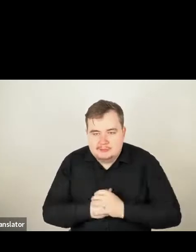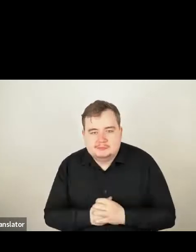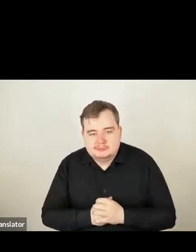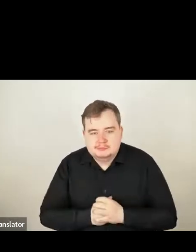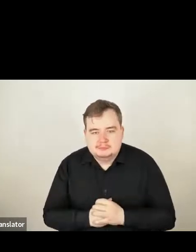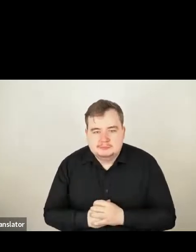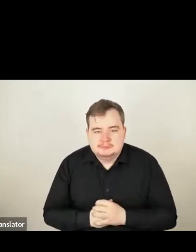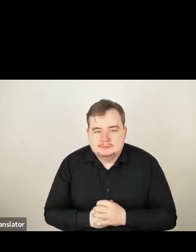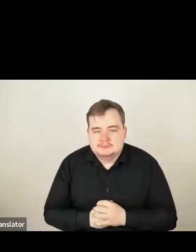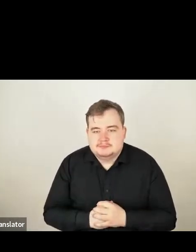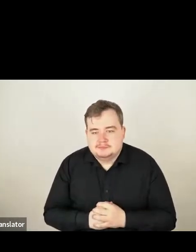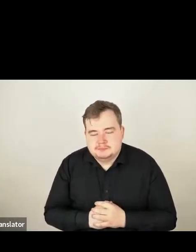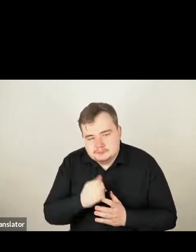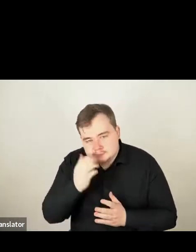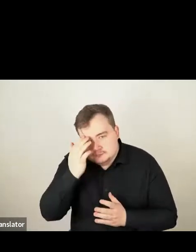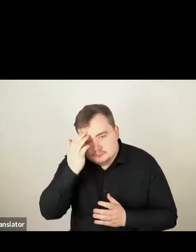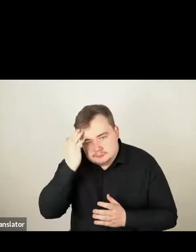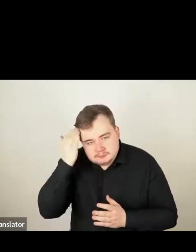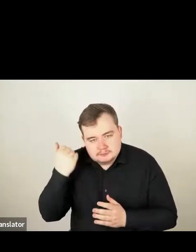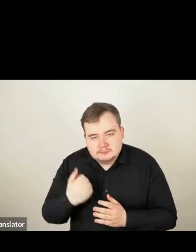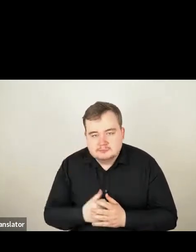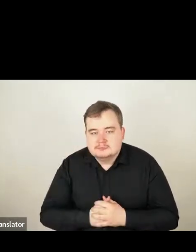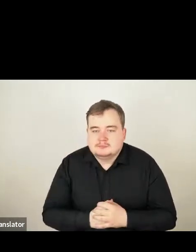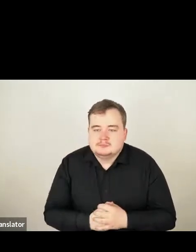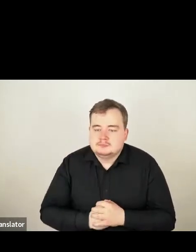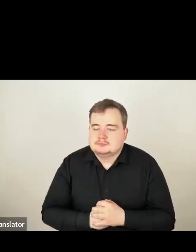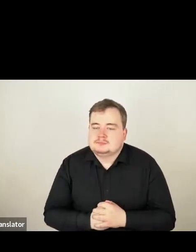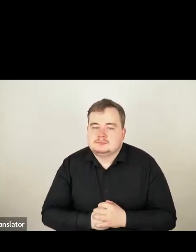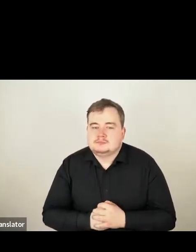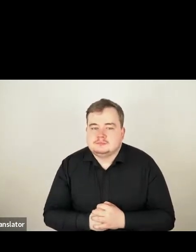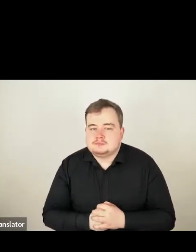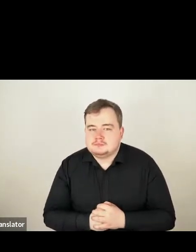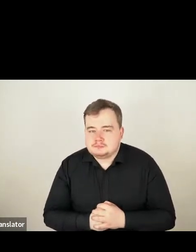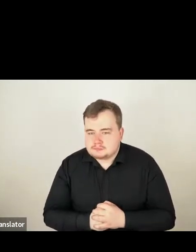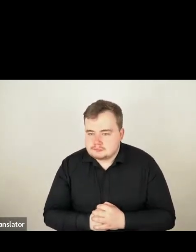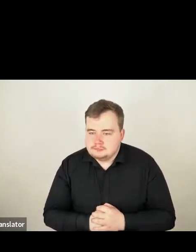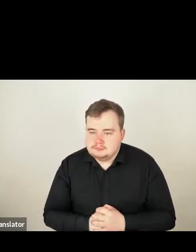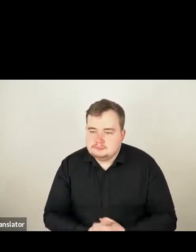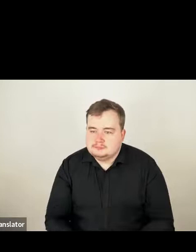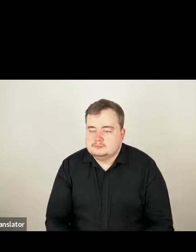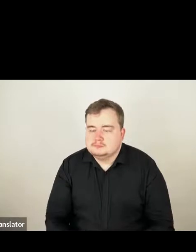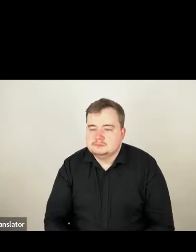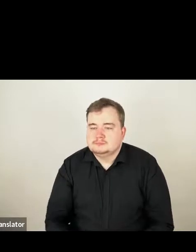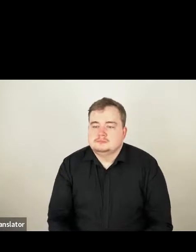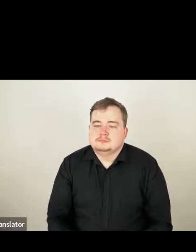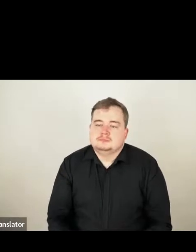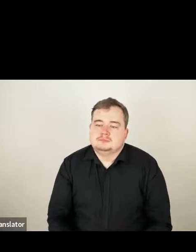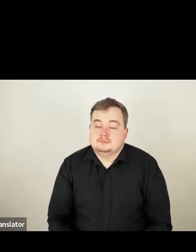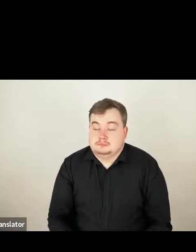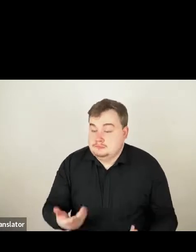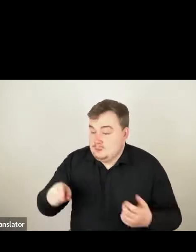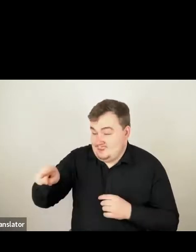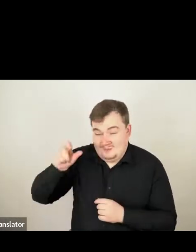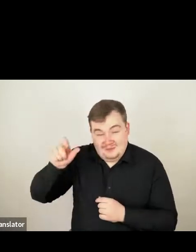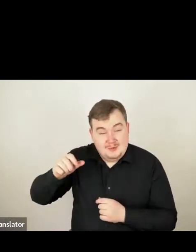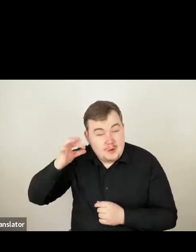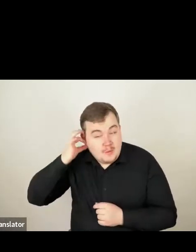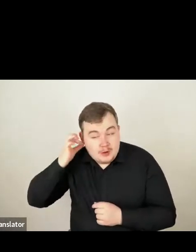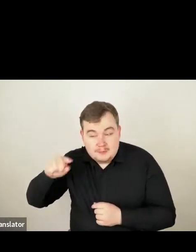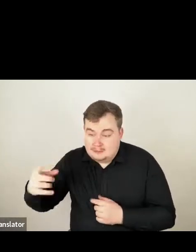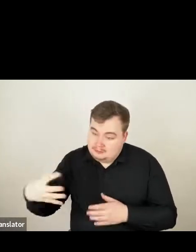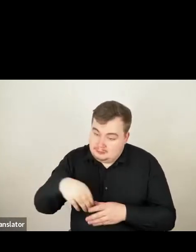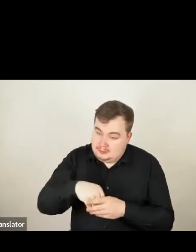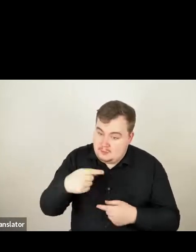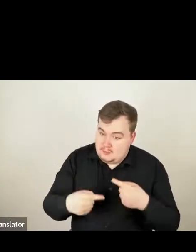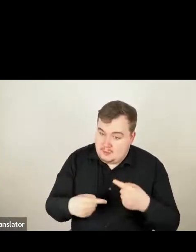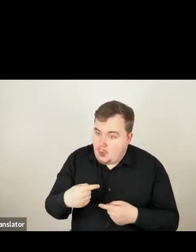of meritocracy. So when we talk for women in politics, everybody talks on meritocracy. When we talk for men